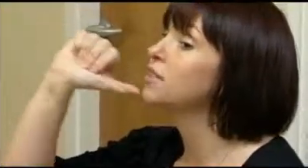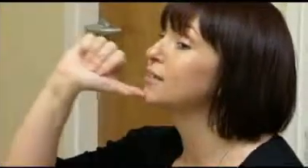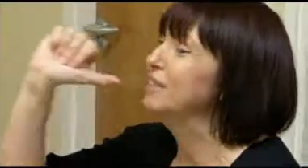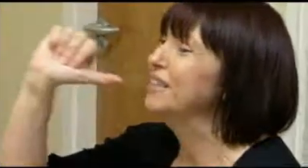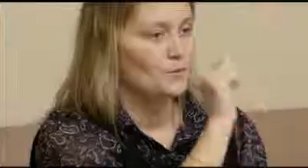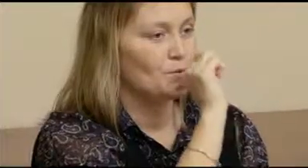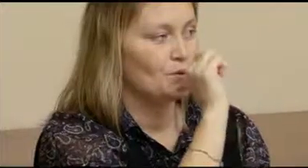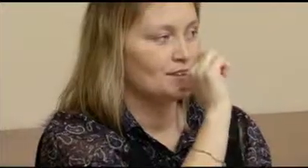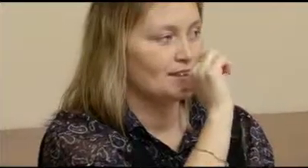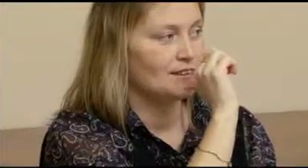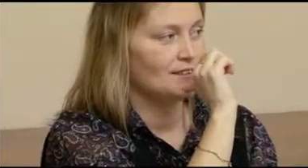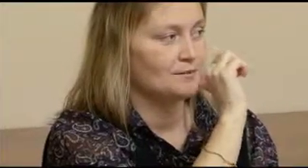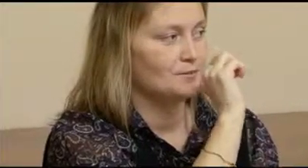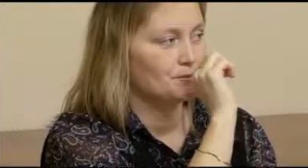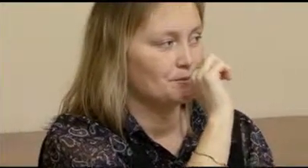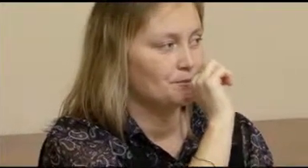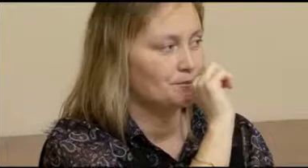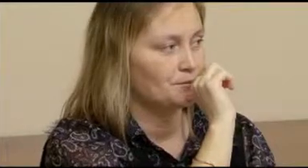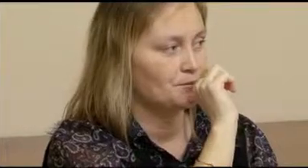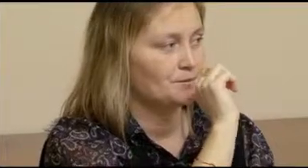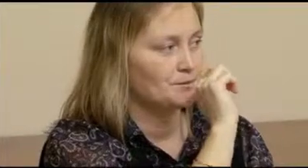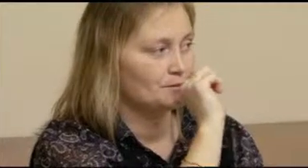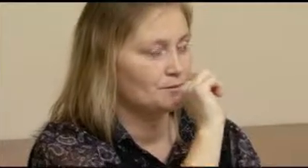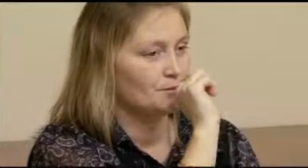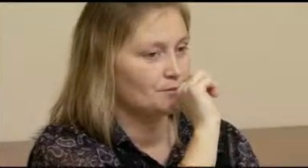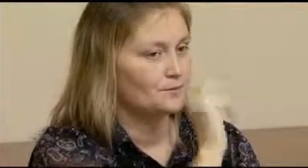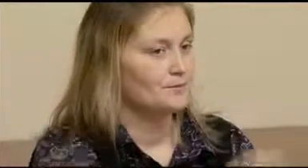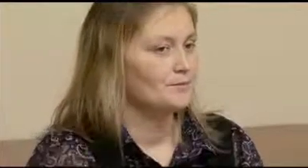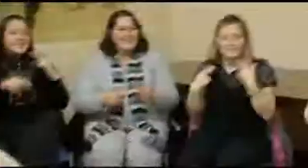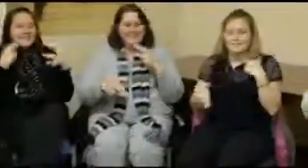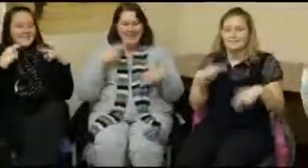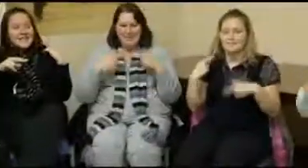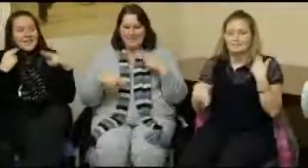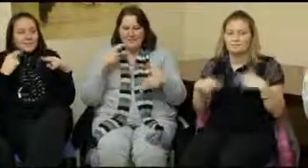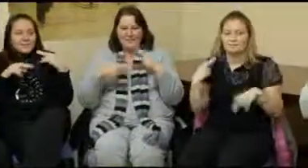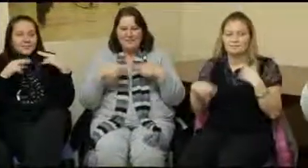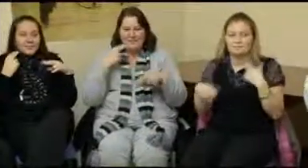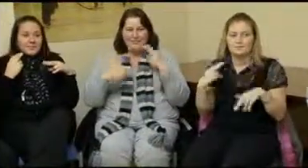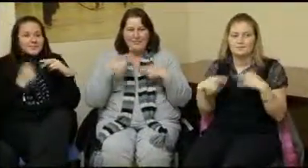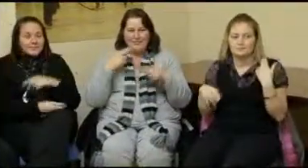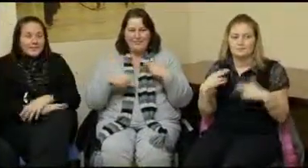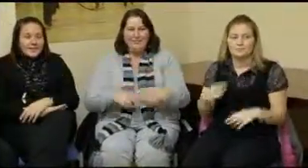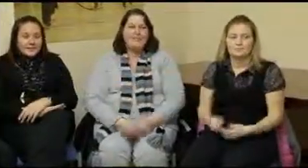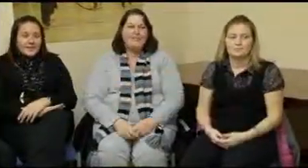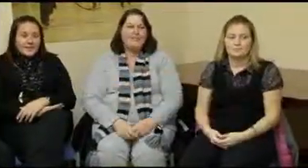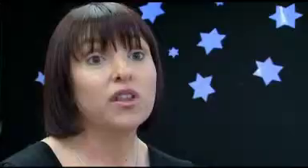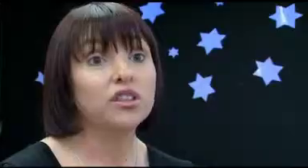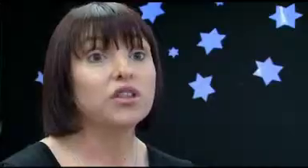water. In 1998, I became a Makaton tutor, so that enables me to train staff and parents into the